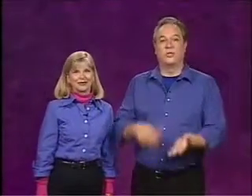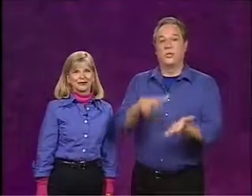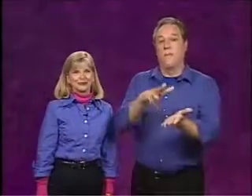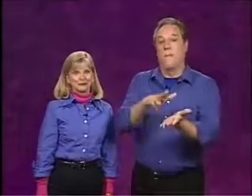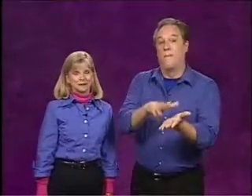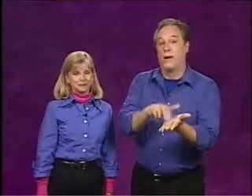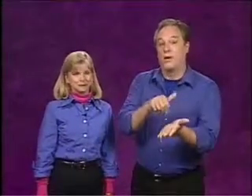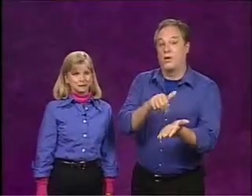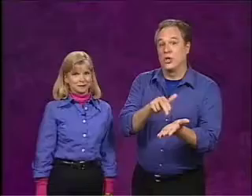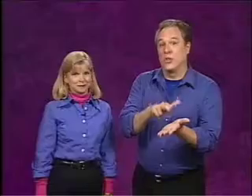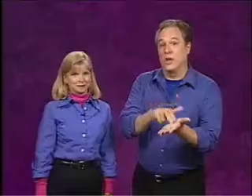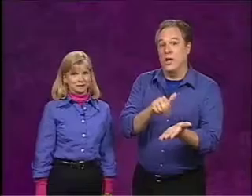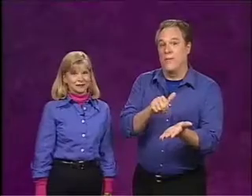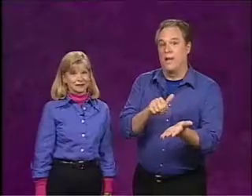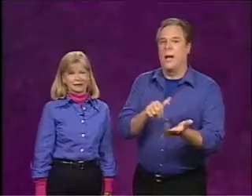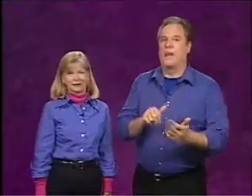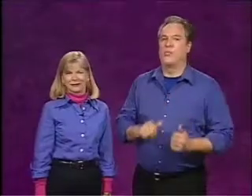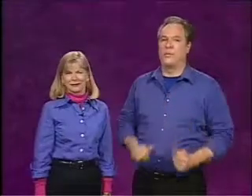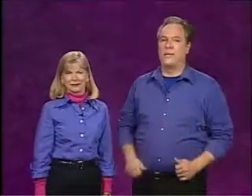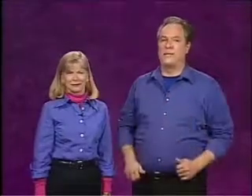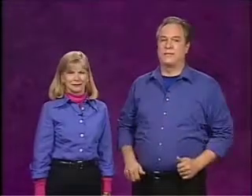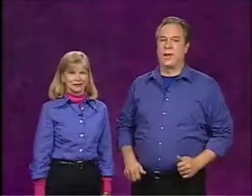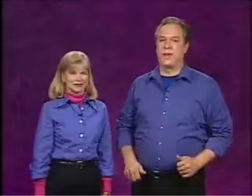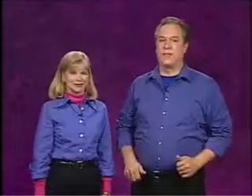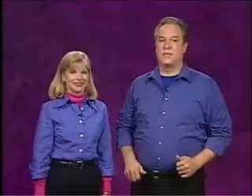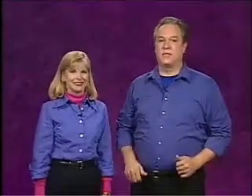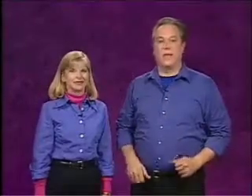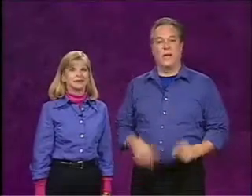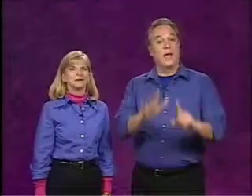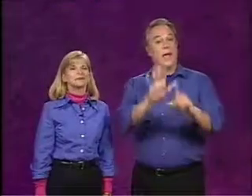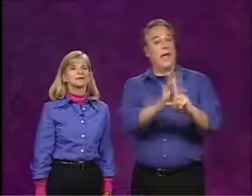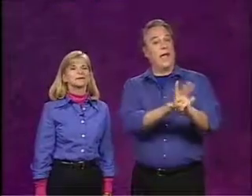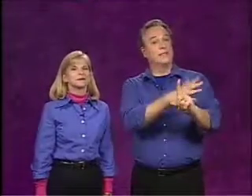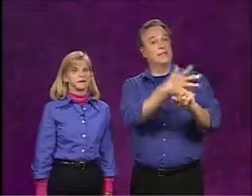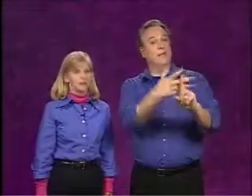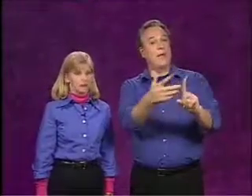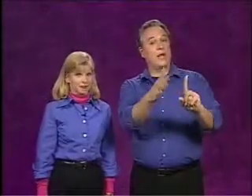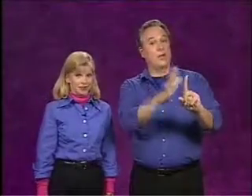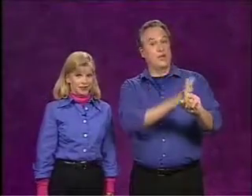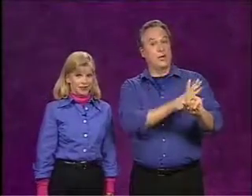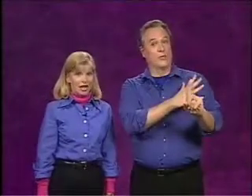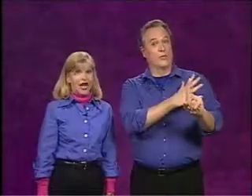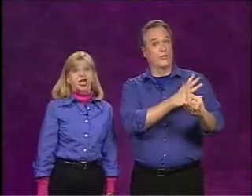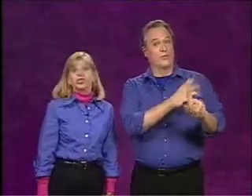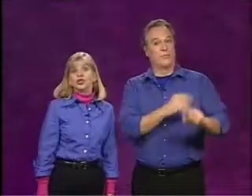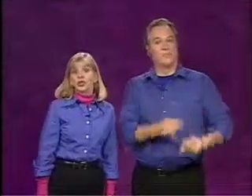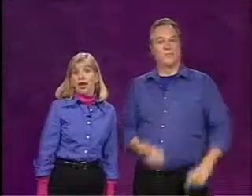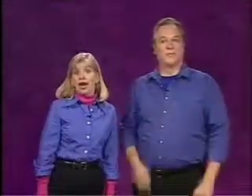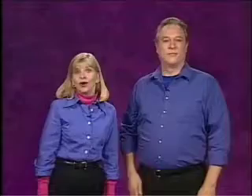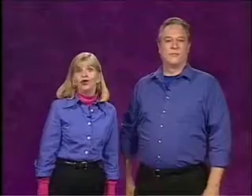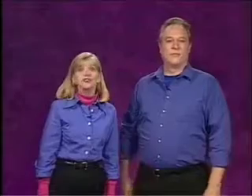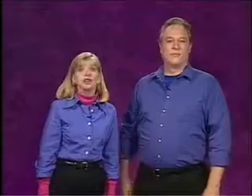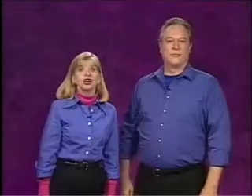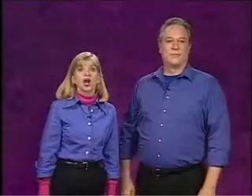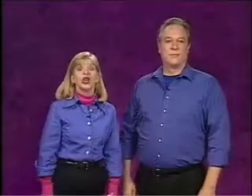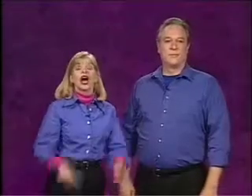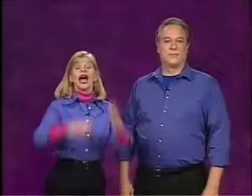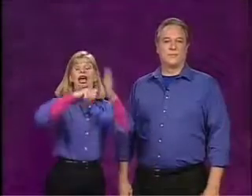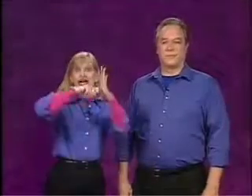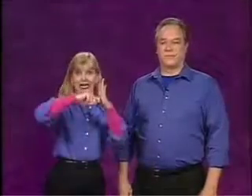to butter you up, I'd really sign it this way, as in flattering you. So now you've seen all the